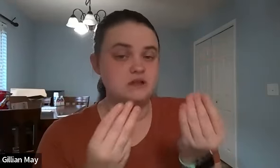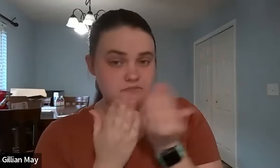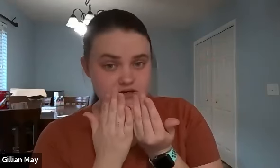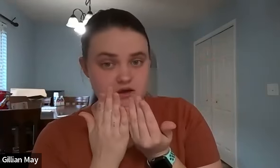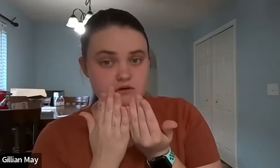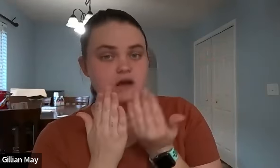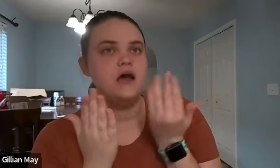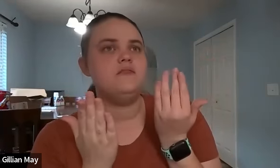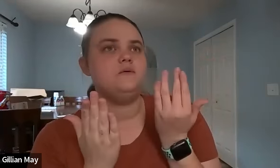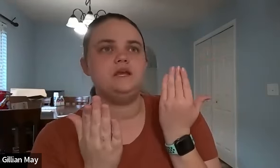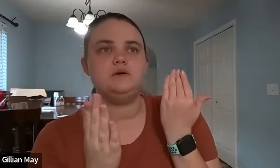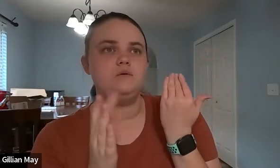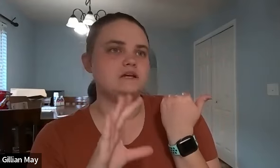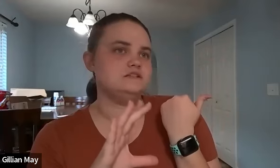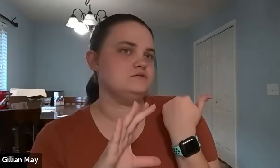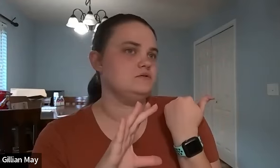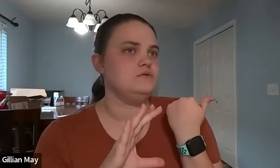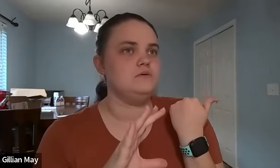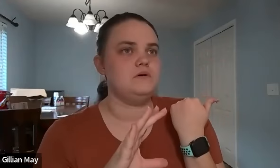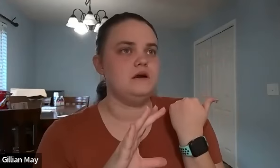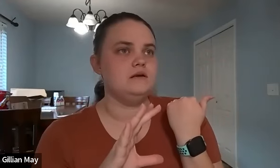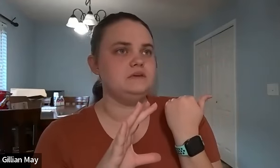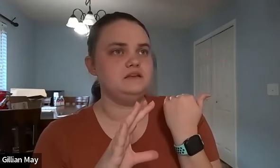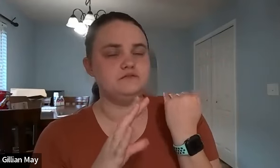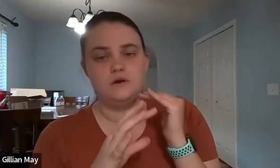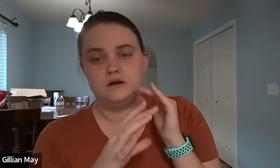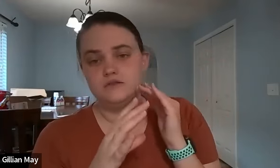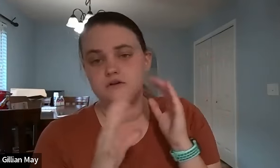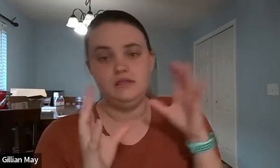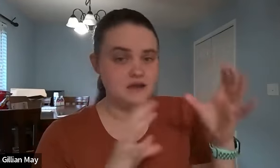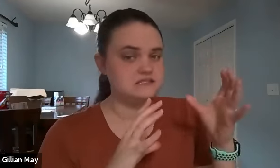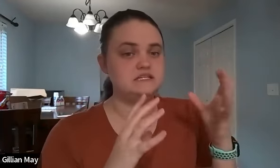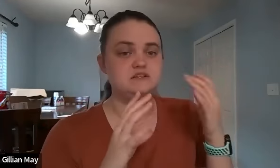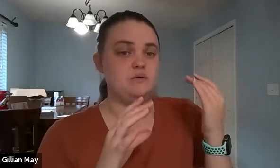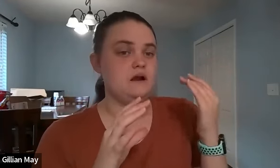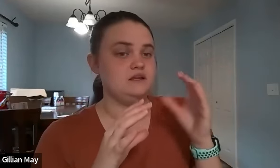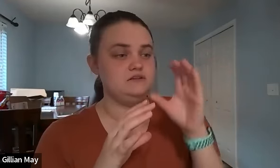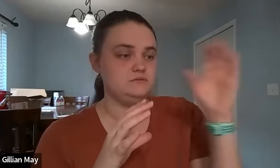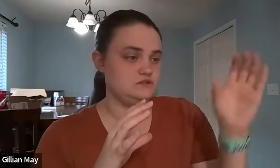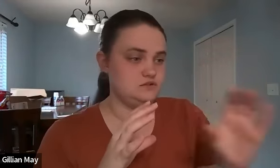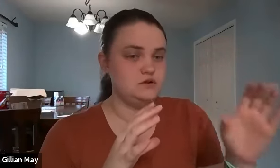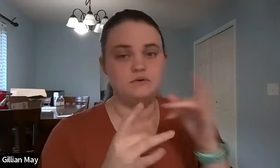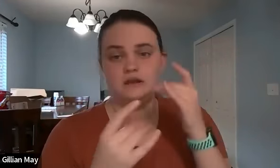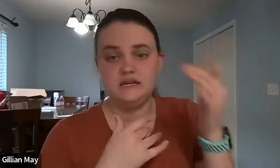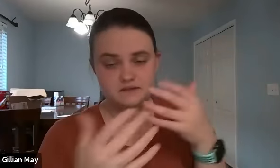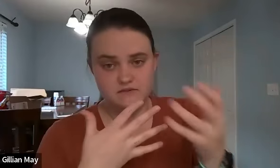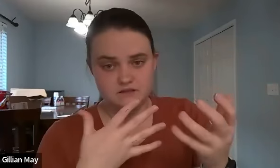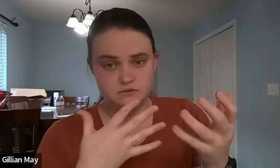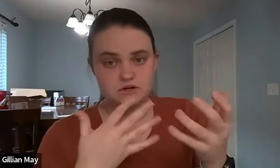let me know. And then we can always through our other classes, or I could do a Zoom or anything of that sort